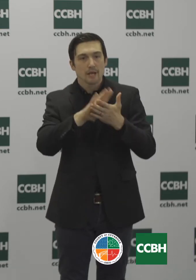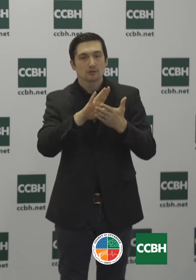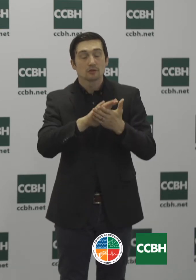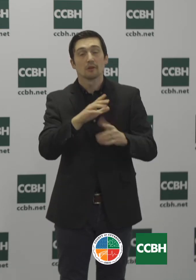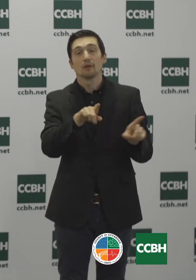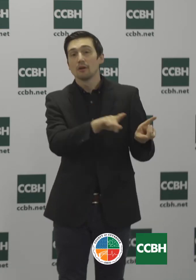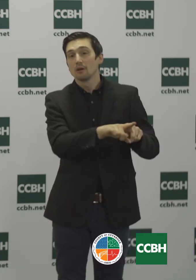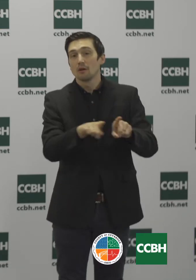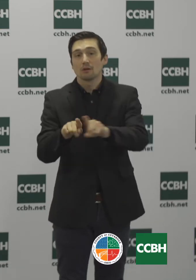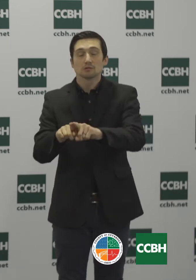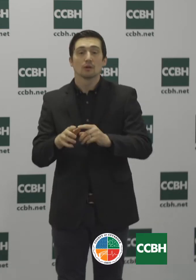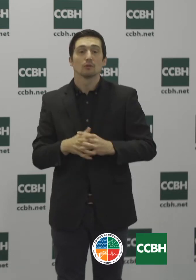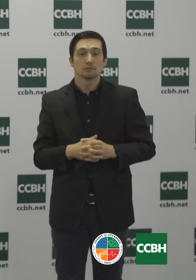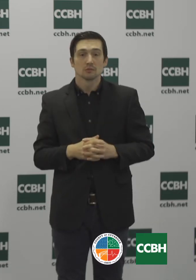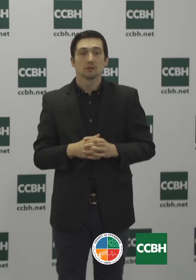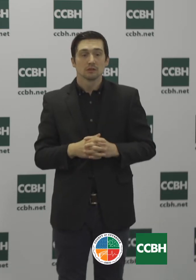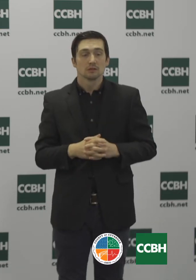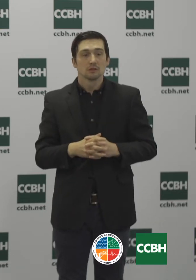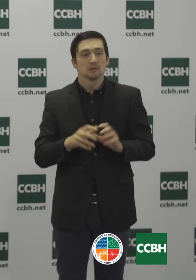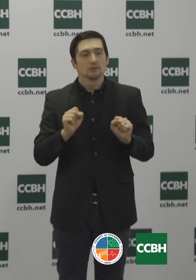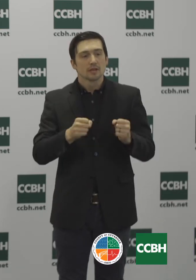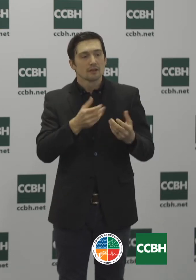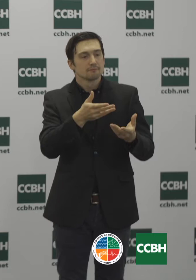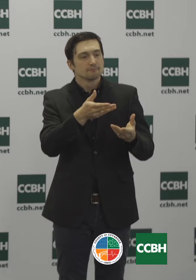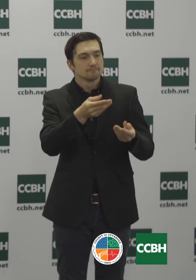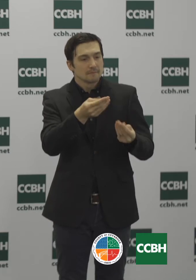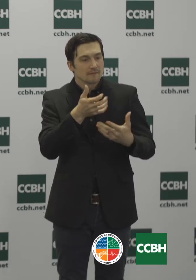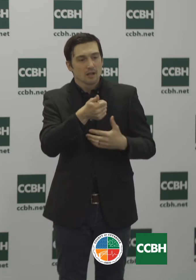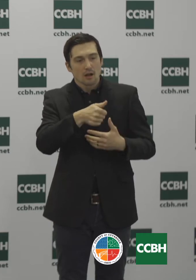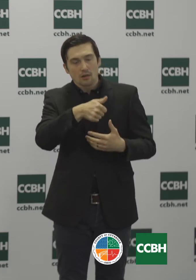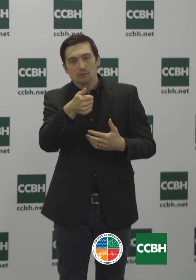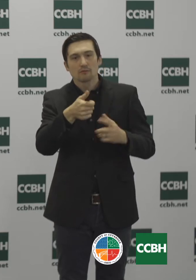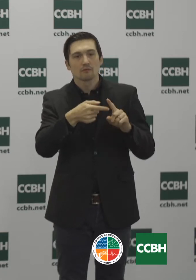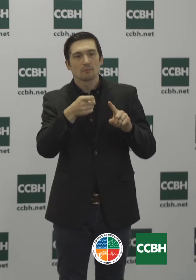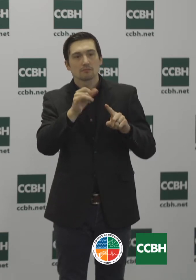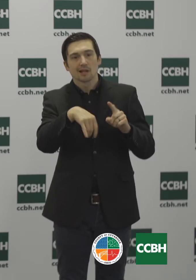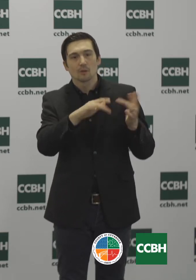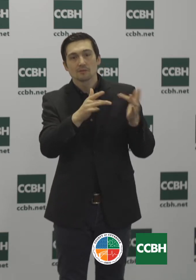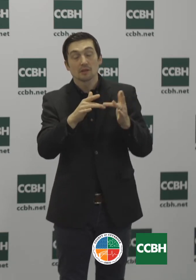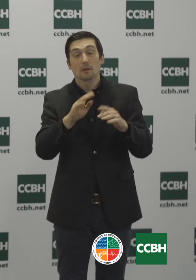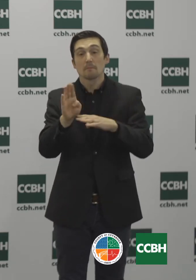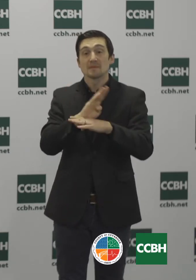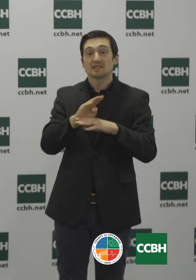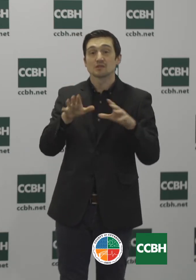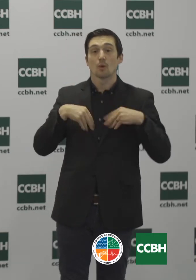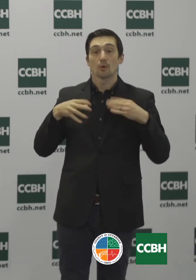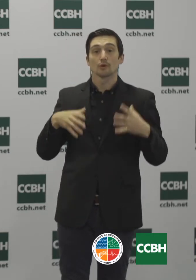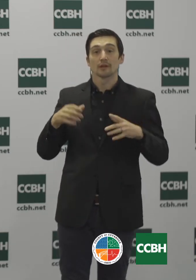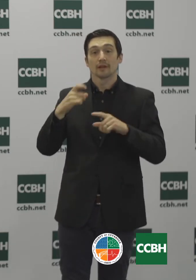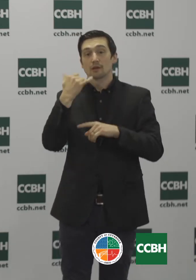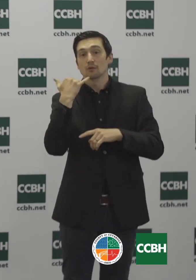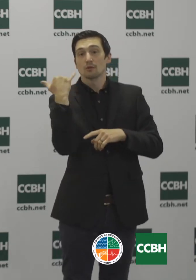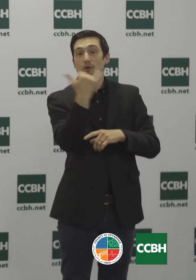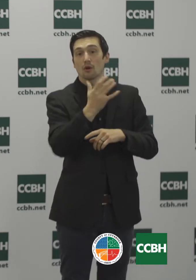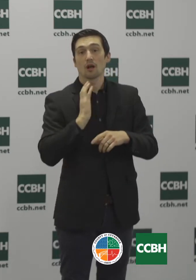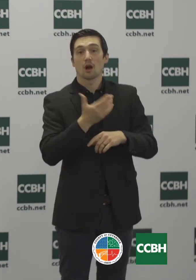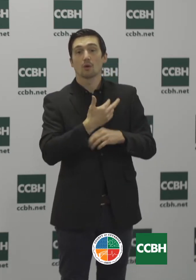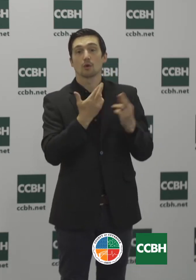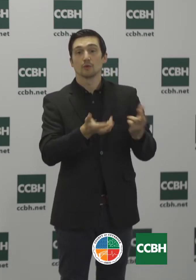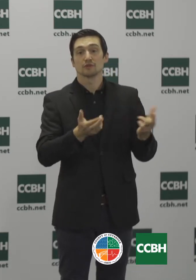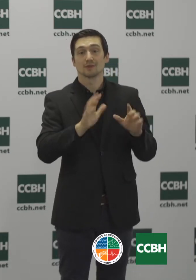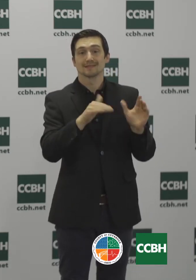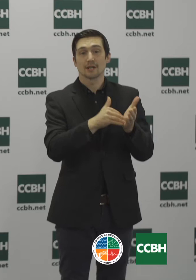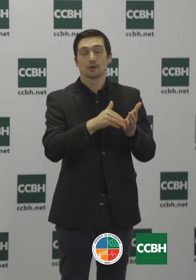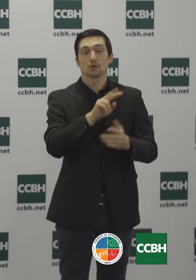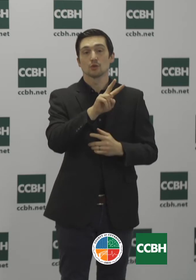and to get any other information that they need. Business owners can also call our Small Business Resource Center